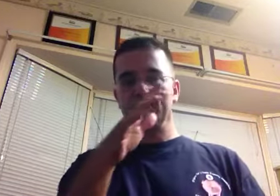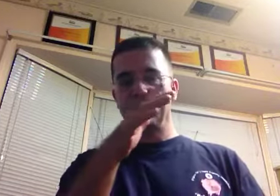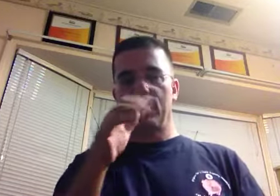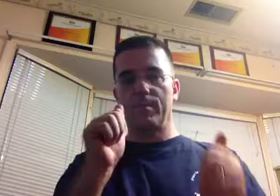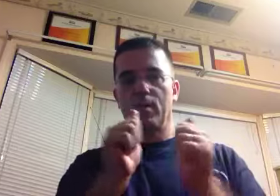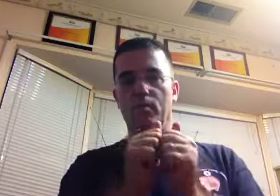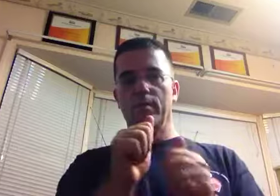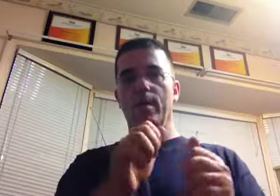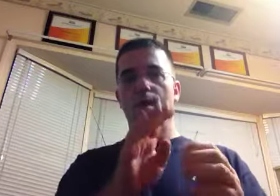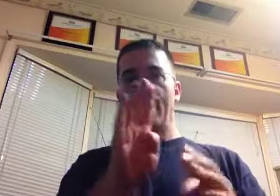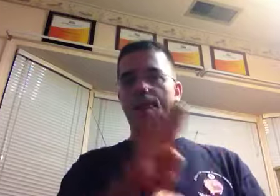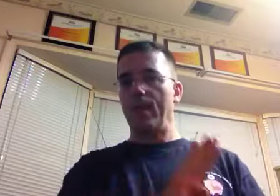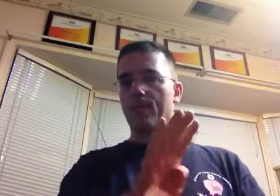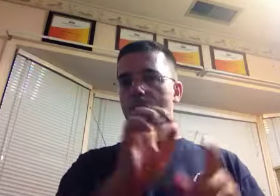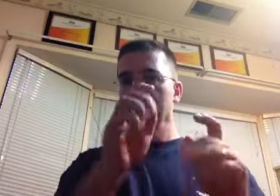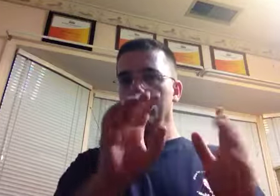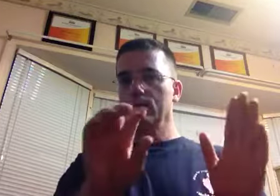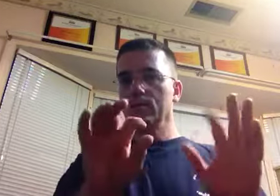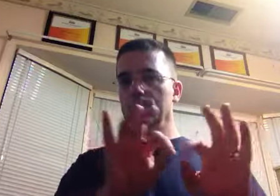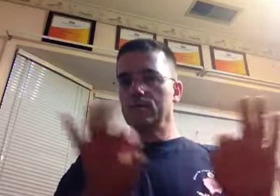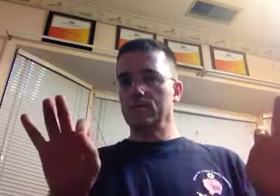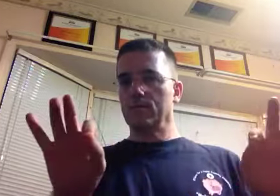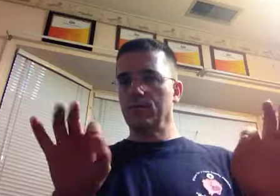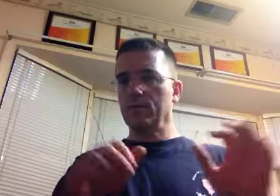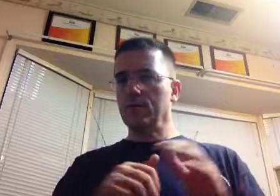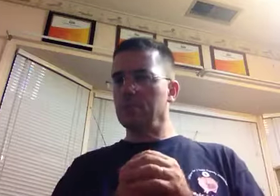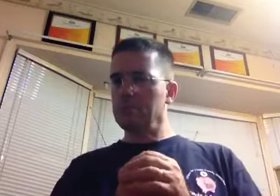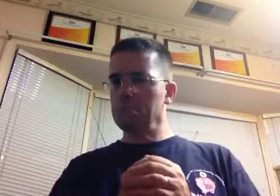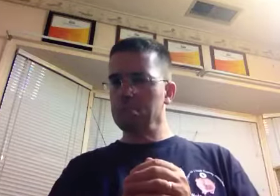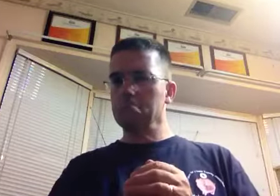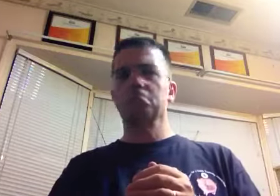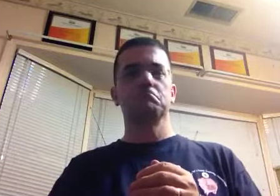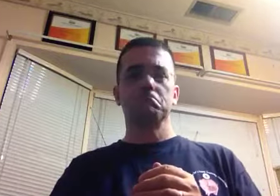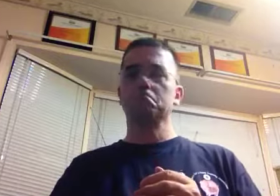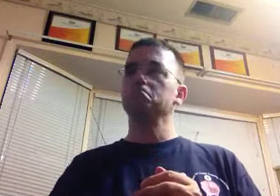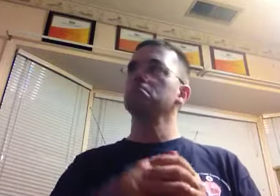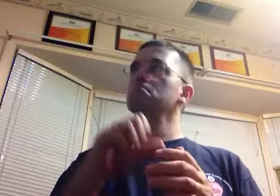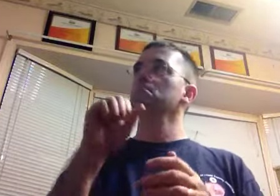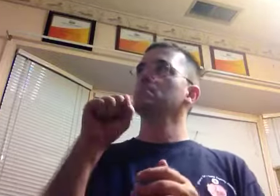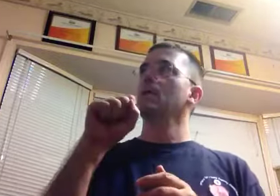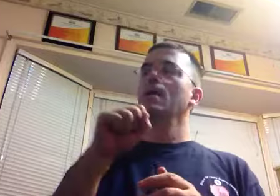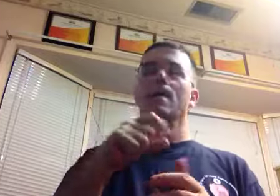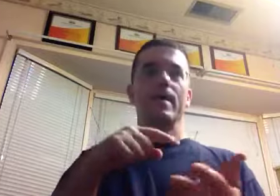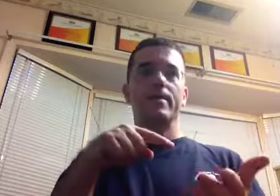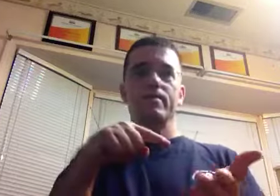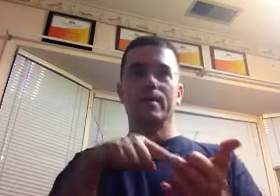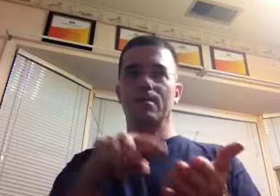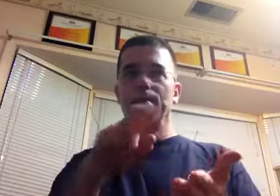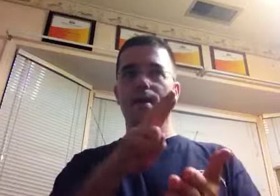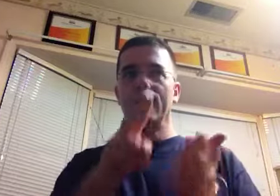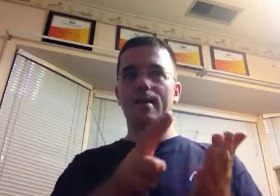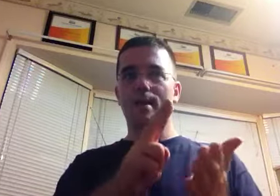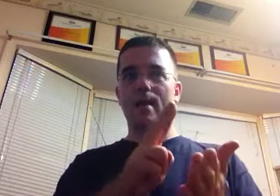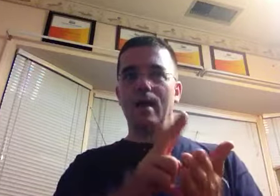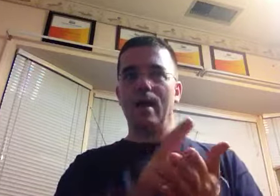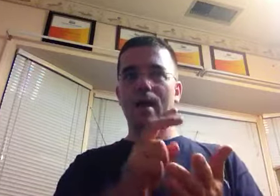degree? Yeah. Okay. All right. And you're being paid hourly? Correct. Is this your permanent